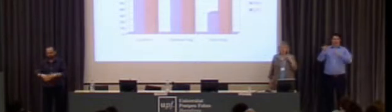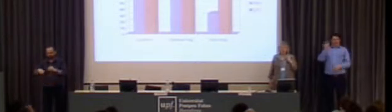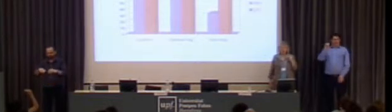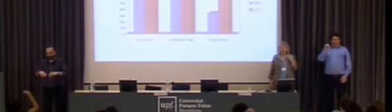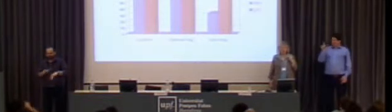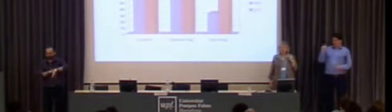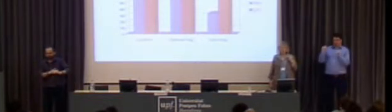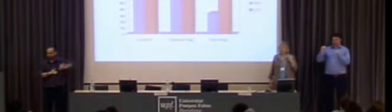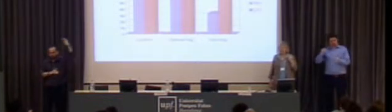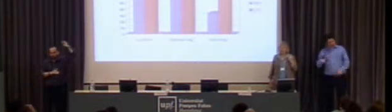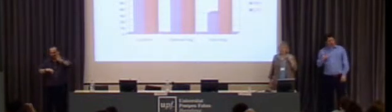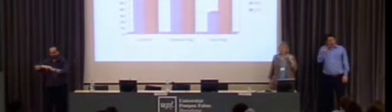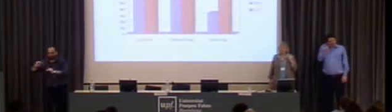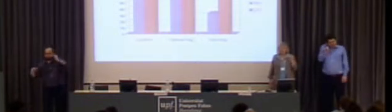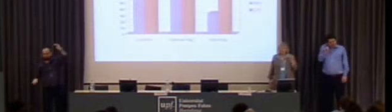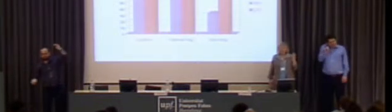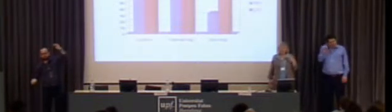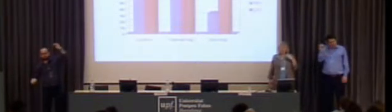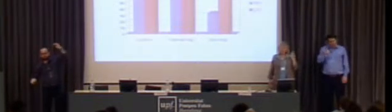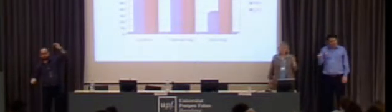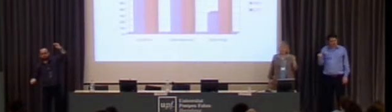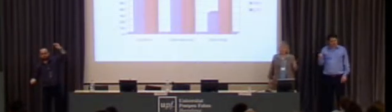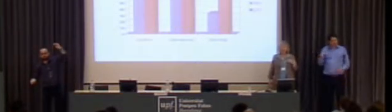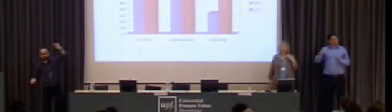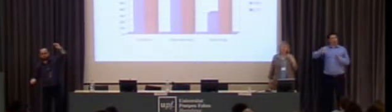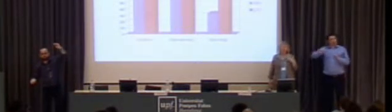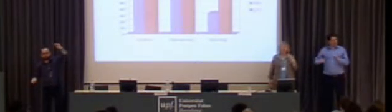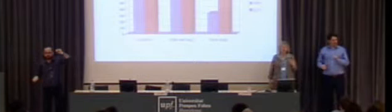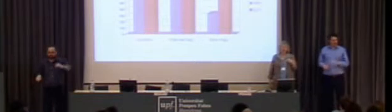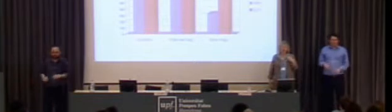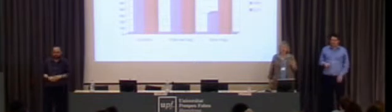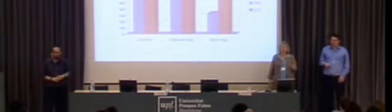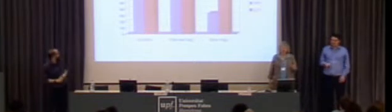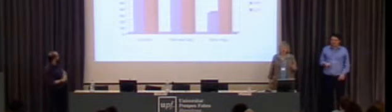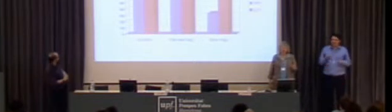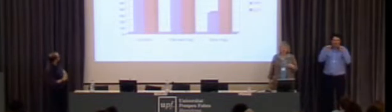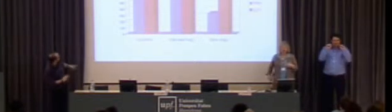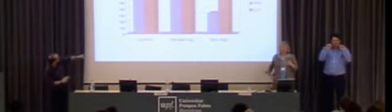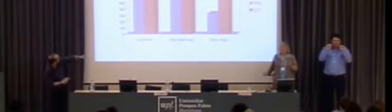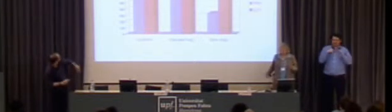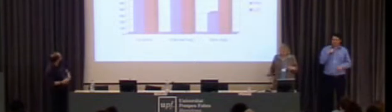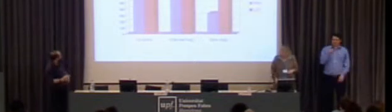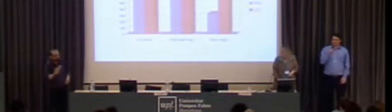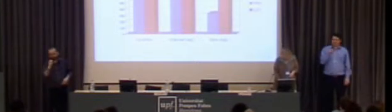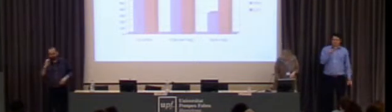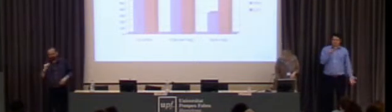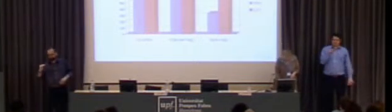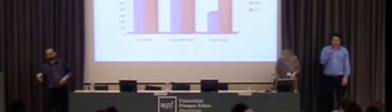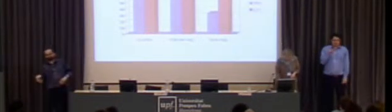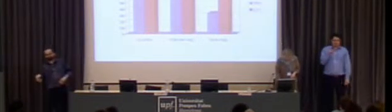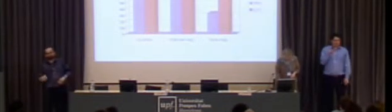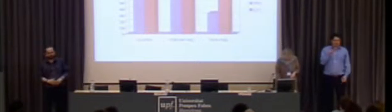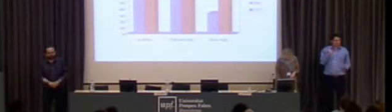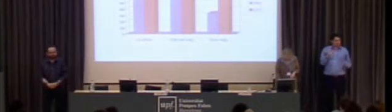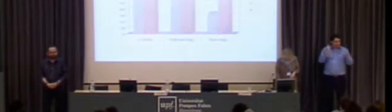manual negator is not present. They really seem to be unable to understand negation when there's no manual marker.